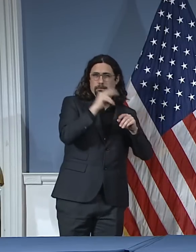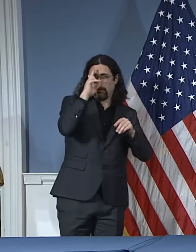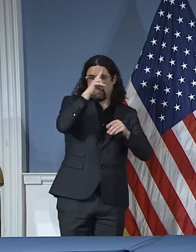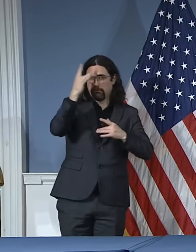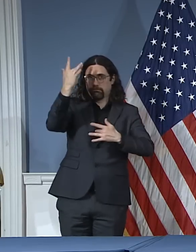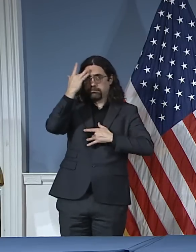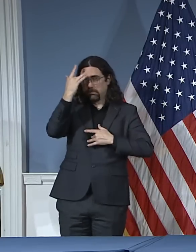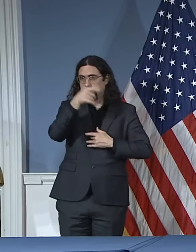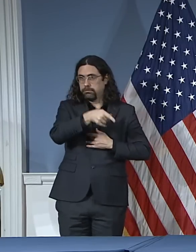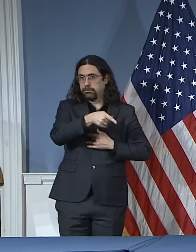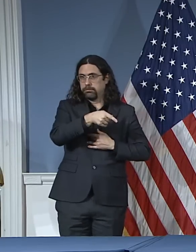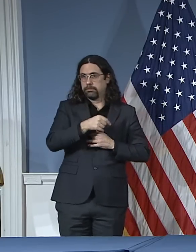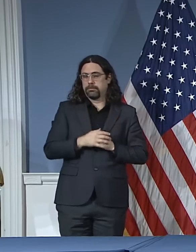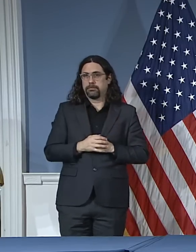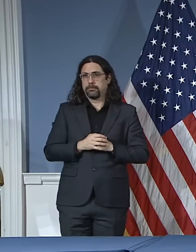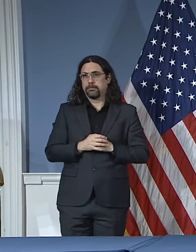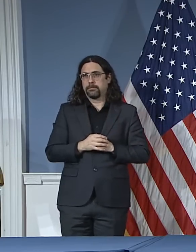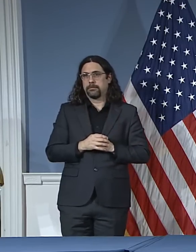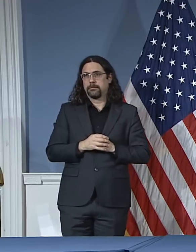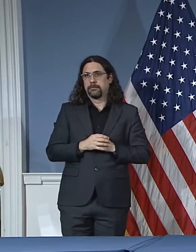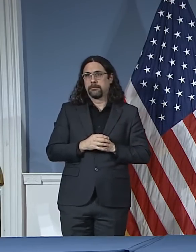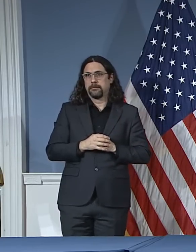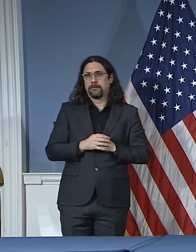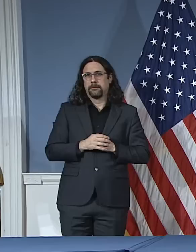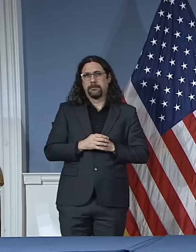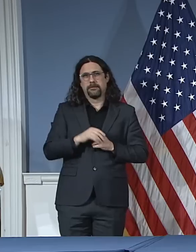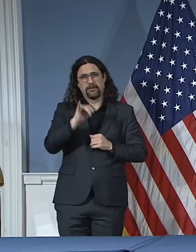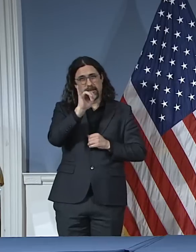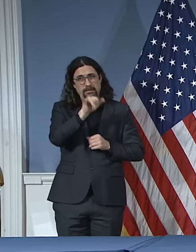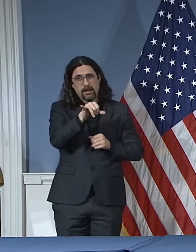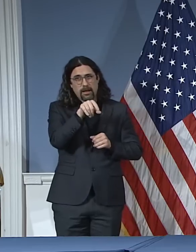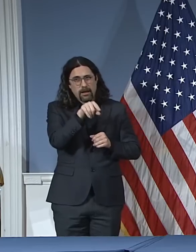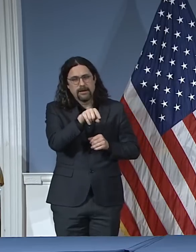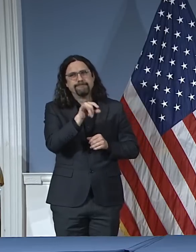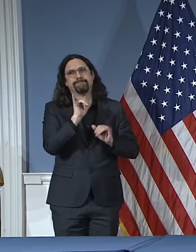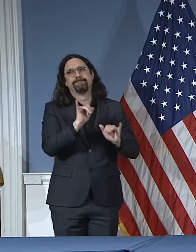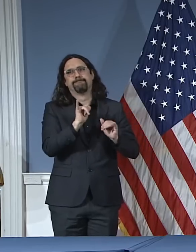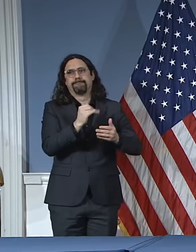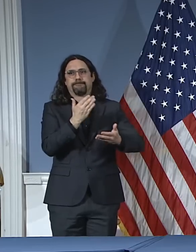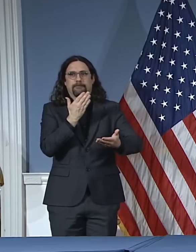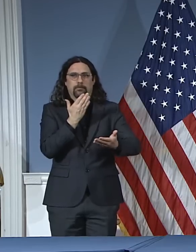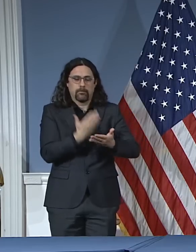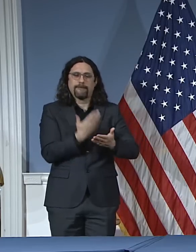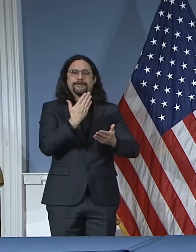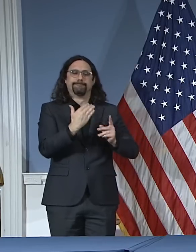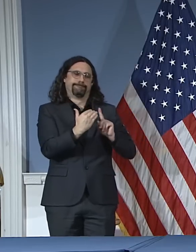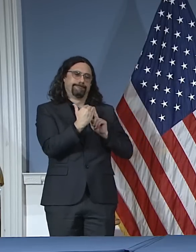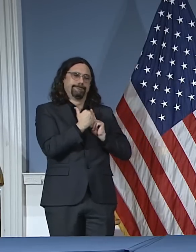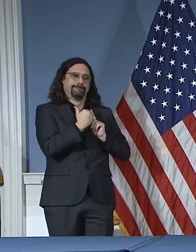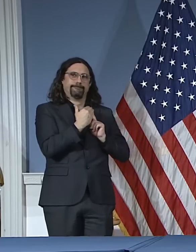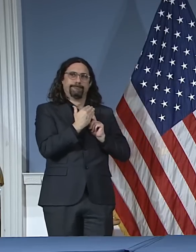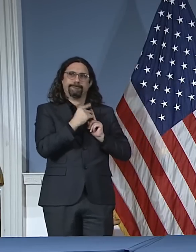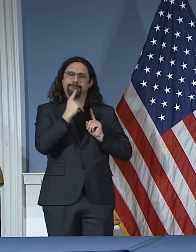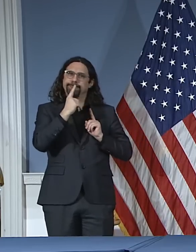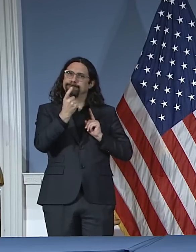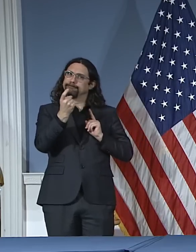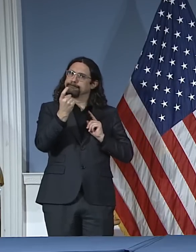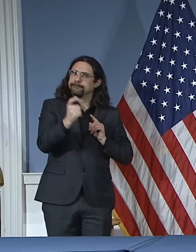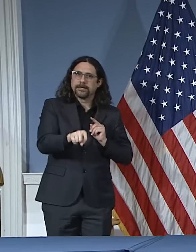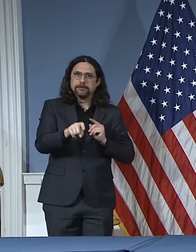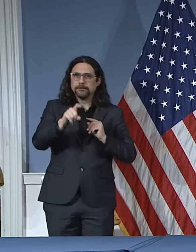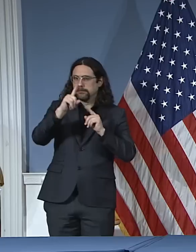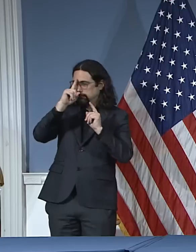those pre-existing conditions we've talked about so much. These are the folks in the greatest danger who we have to really move heaven and earth to